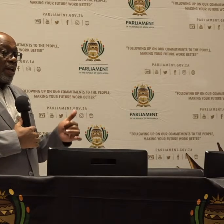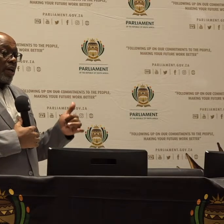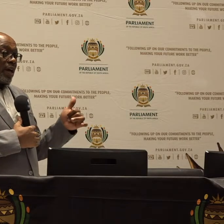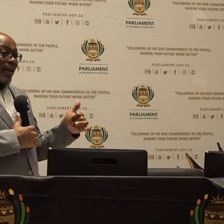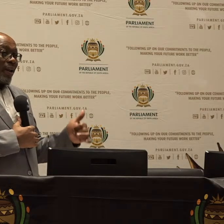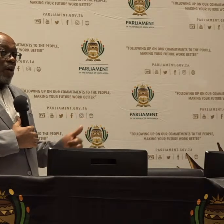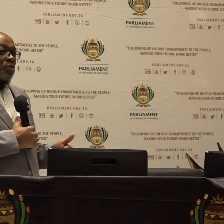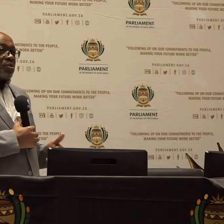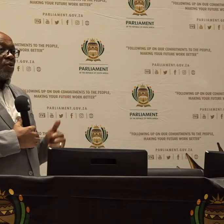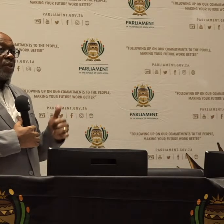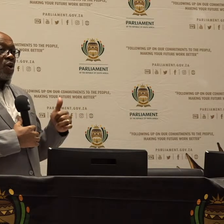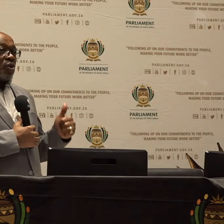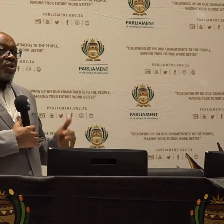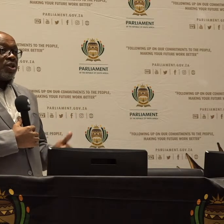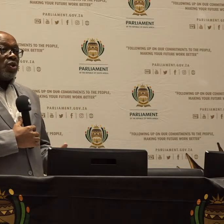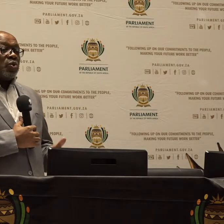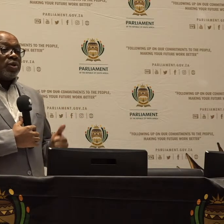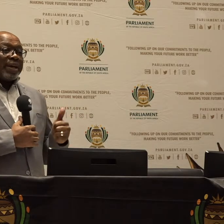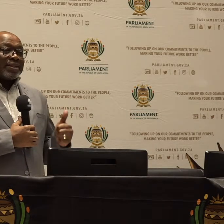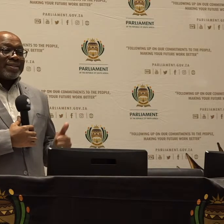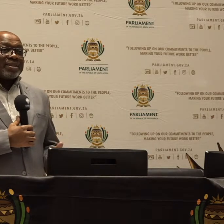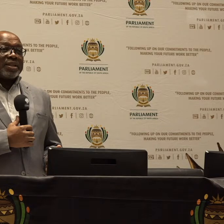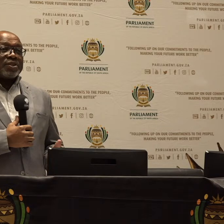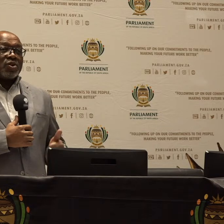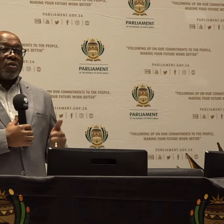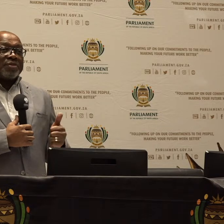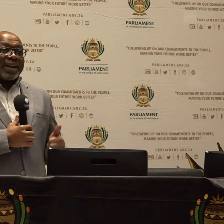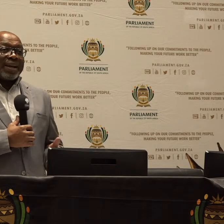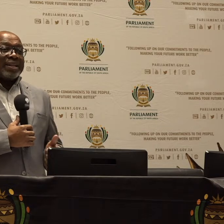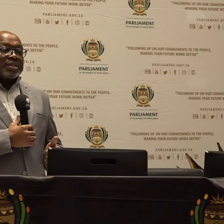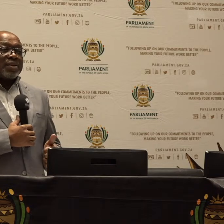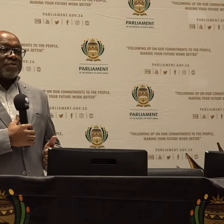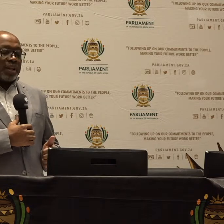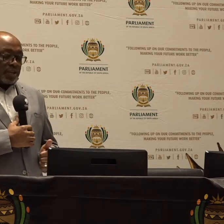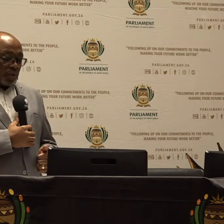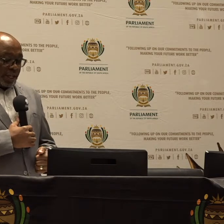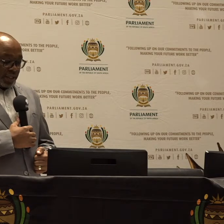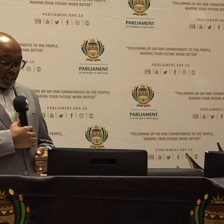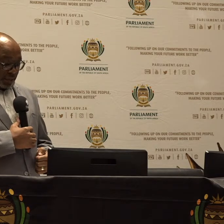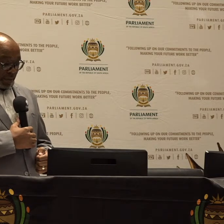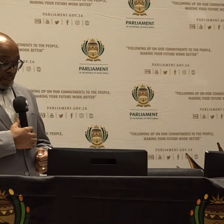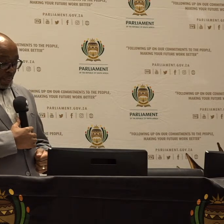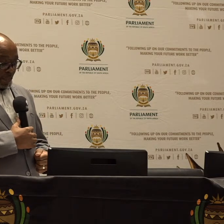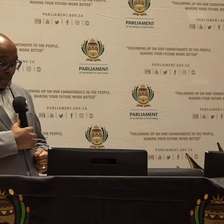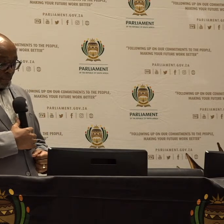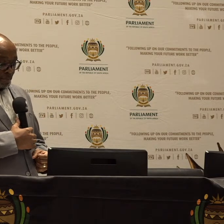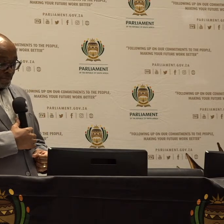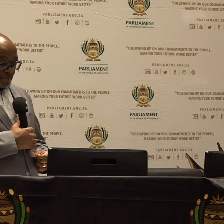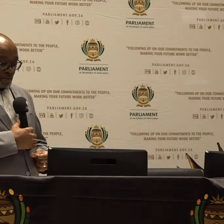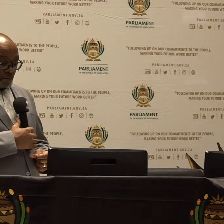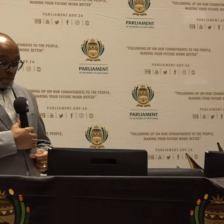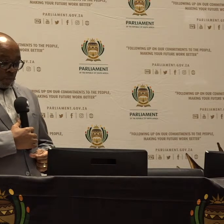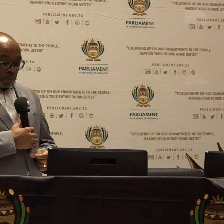and allows for the continued existence of the rail safety Regulators